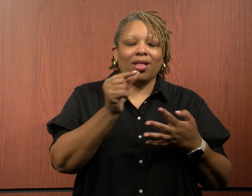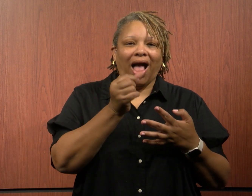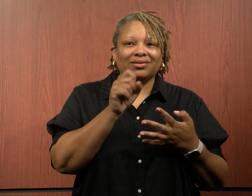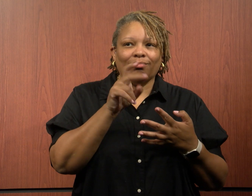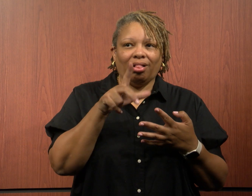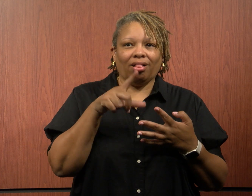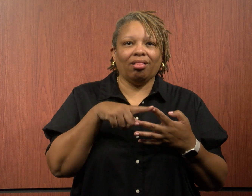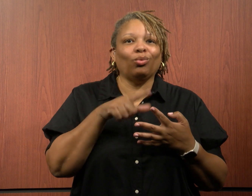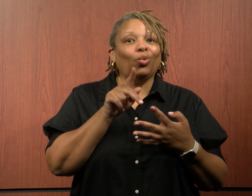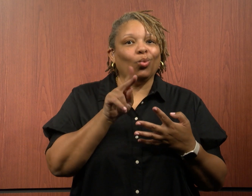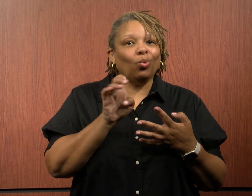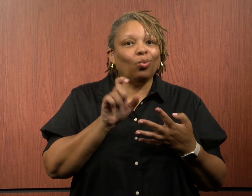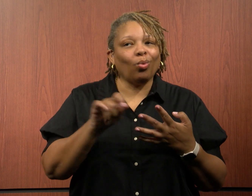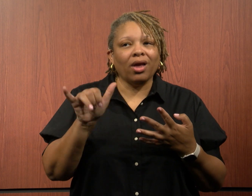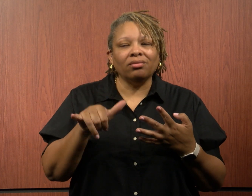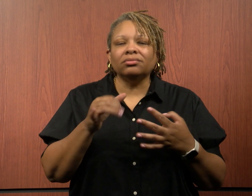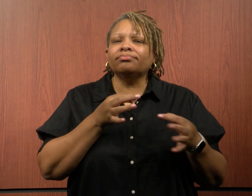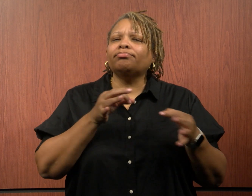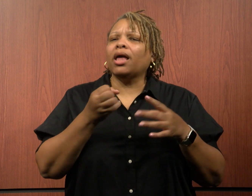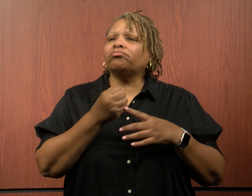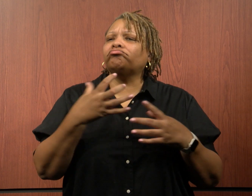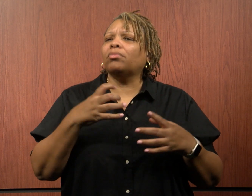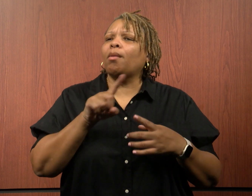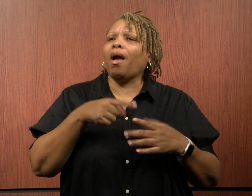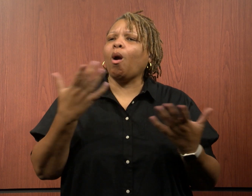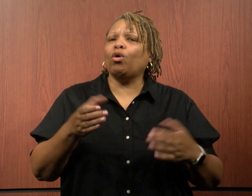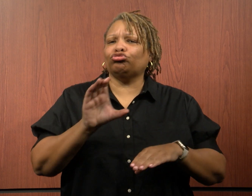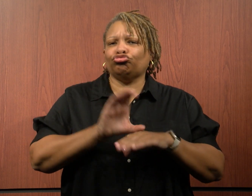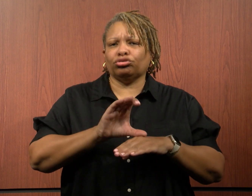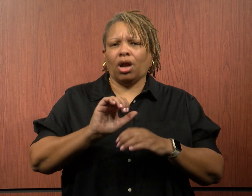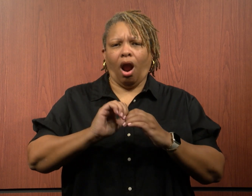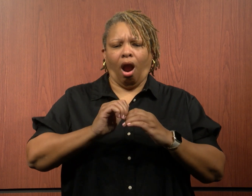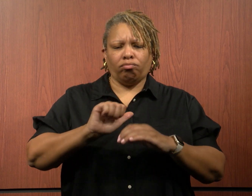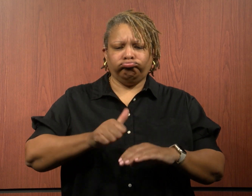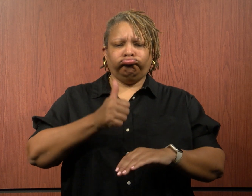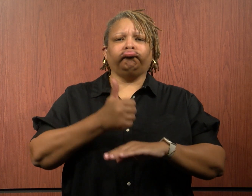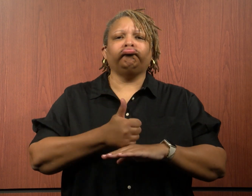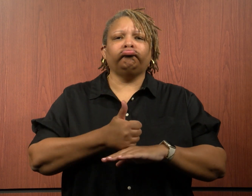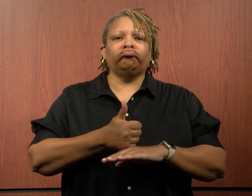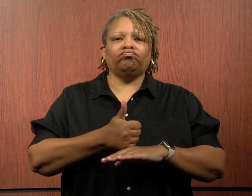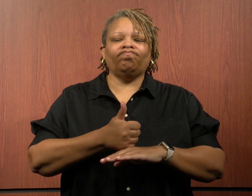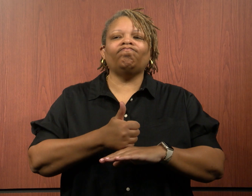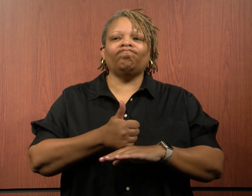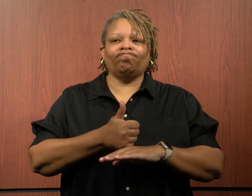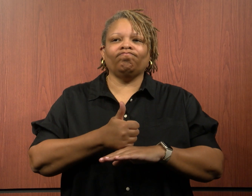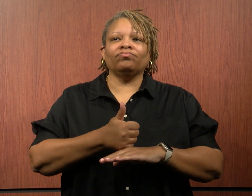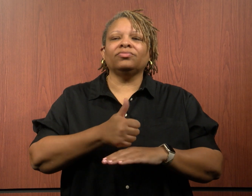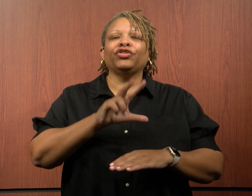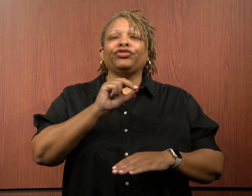setup, Acts is where we see the early Christian church take shape and spread its wings during the first